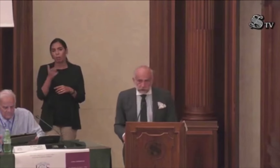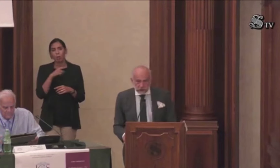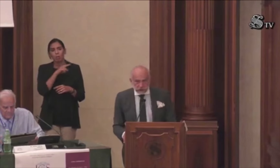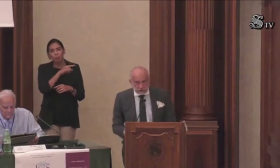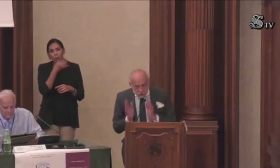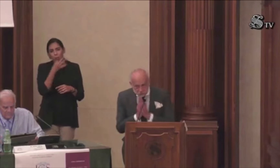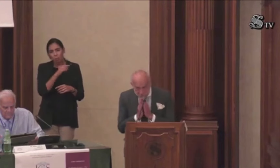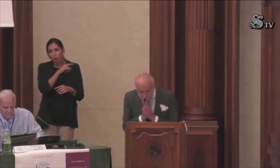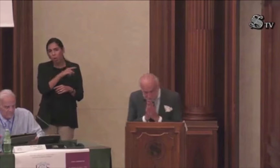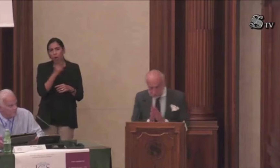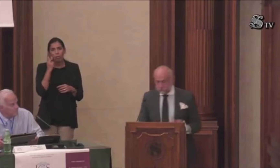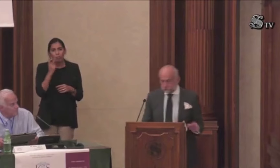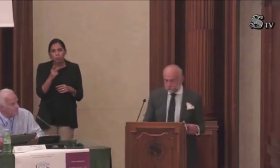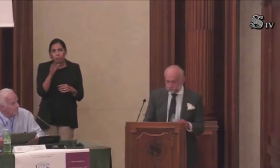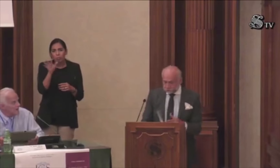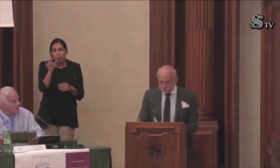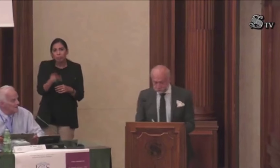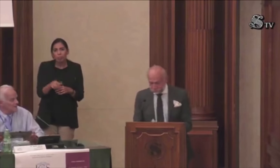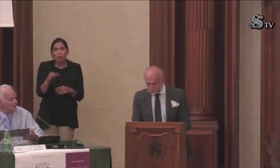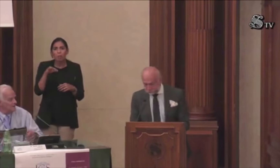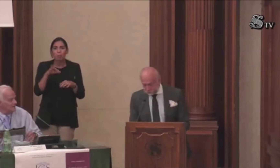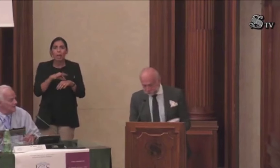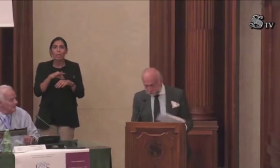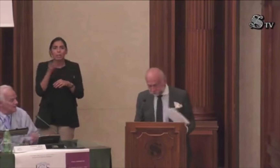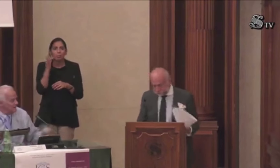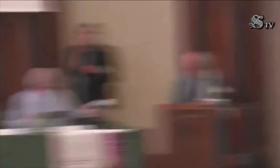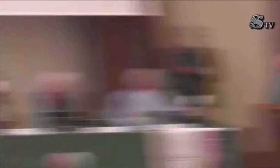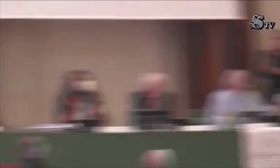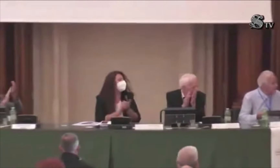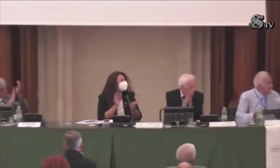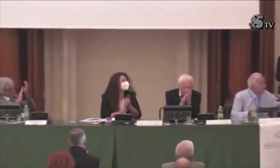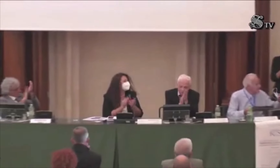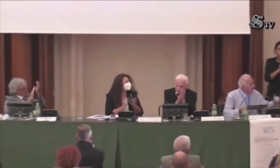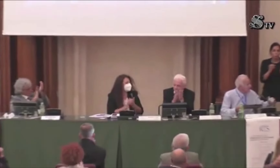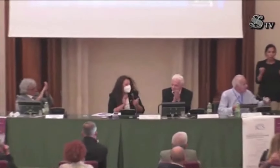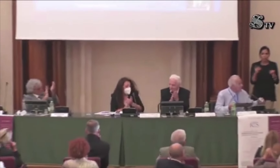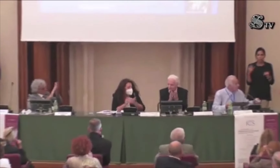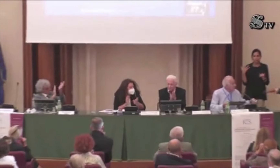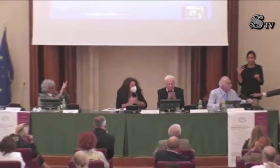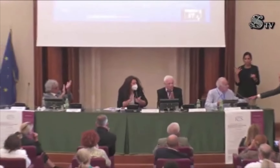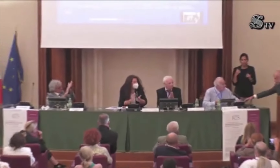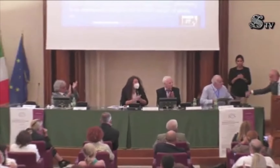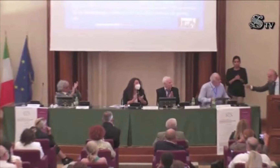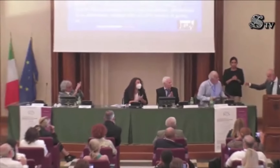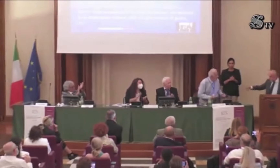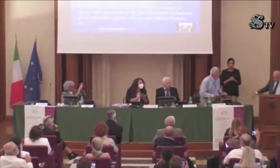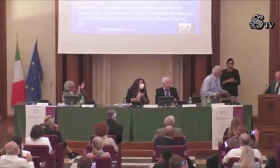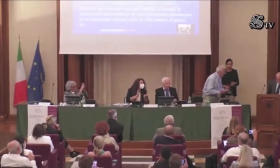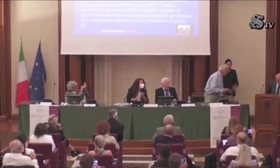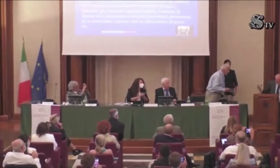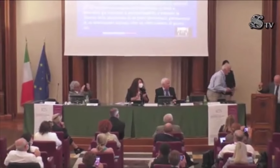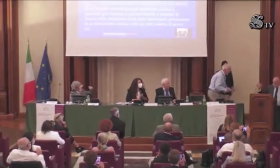from smart brains that maybe have never even visited a patient. Thank you.